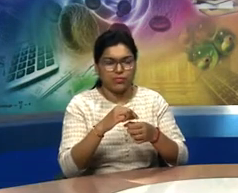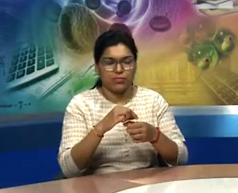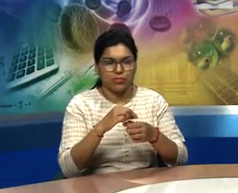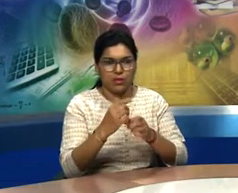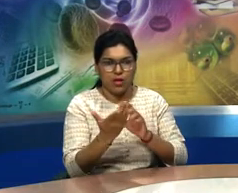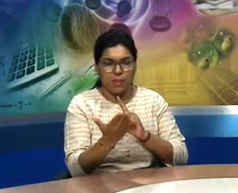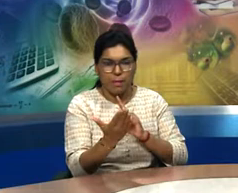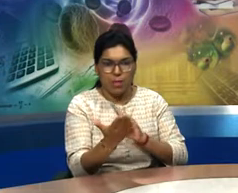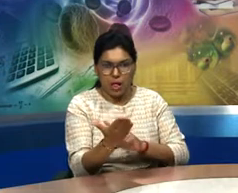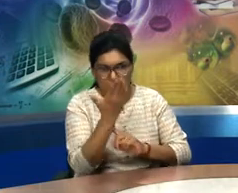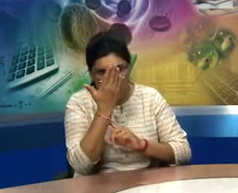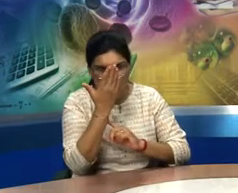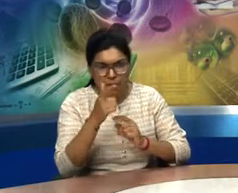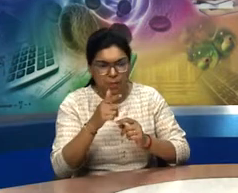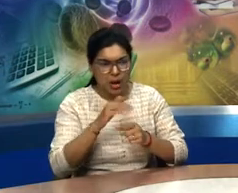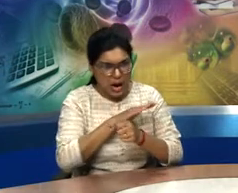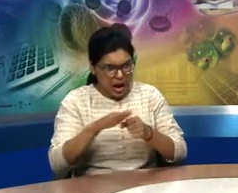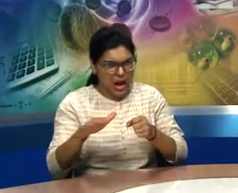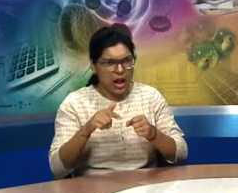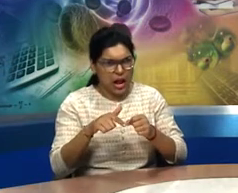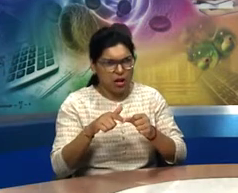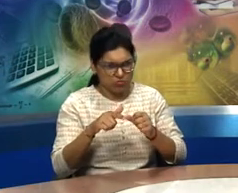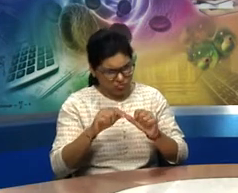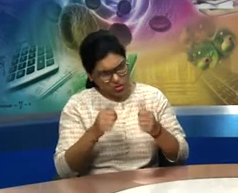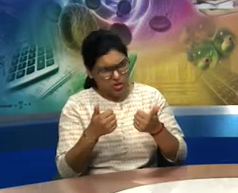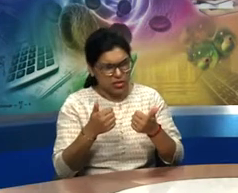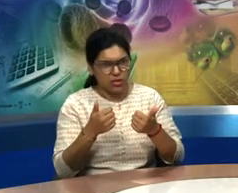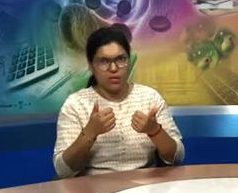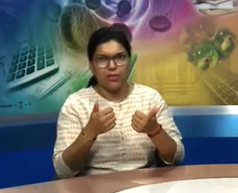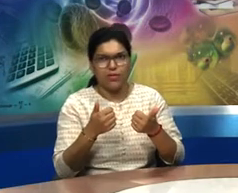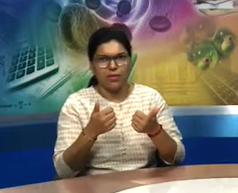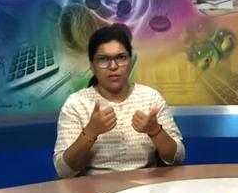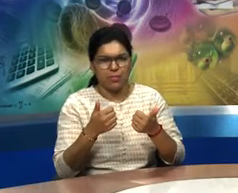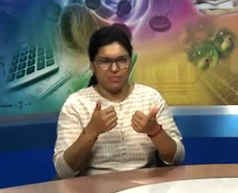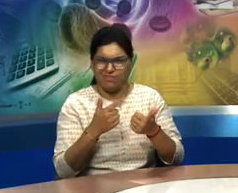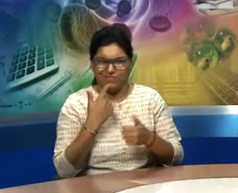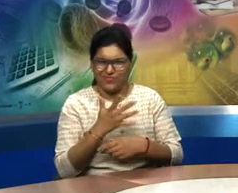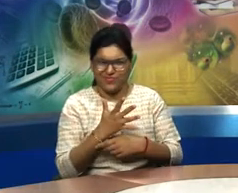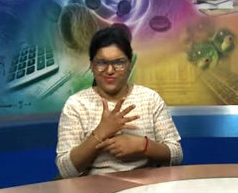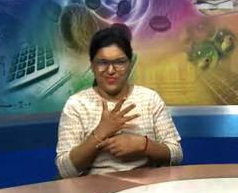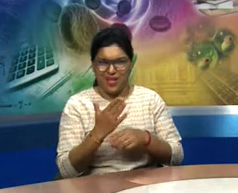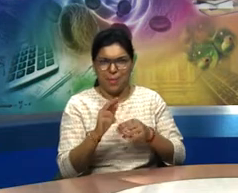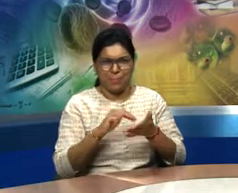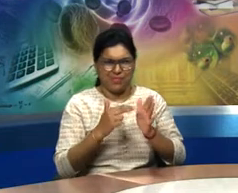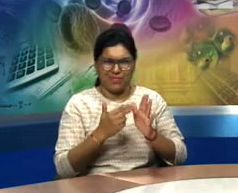we both, when sat in the corner, then we both thought these questions.